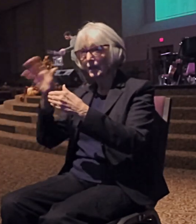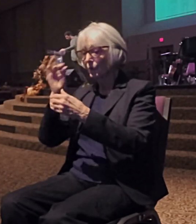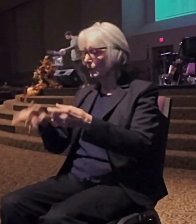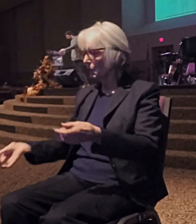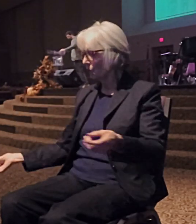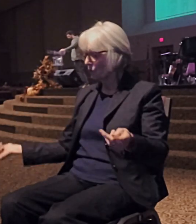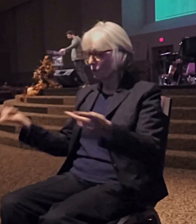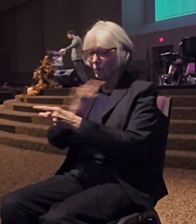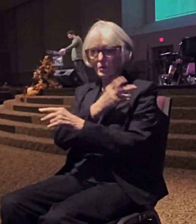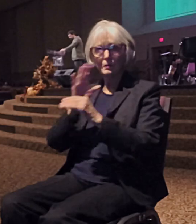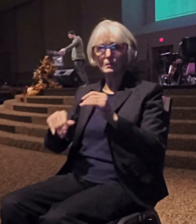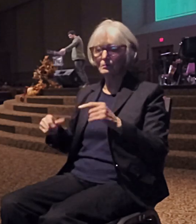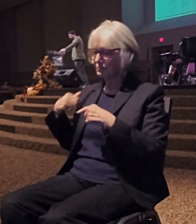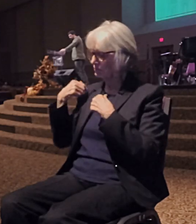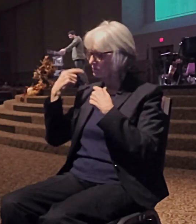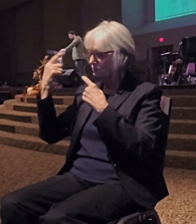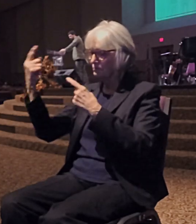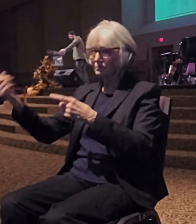known.